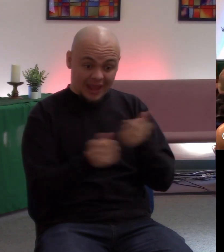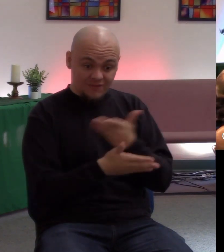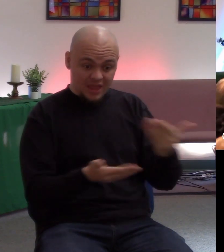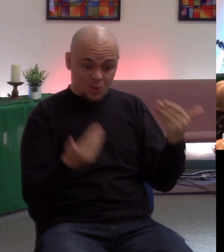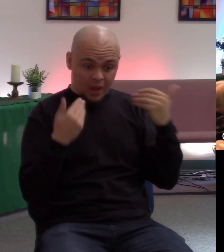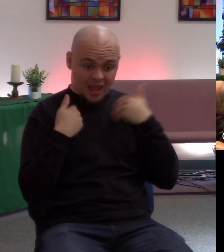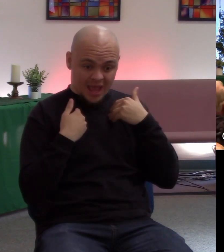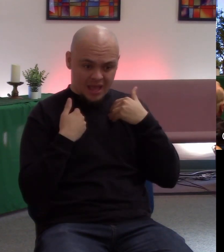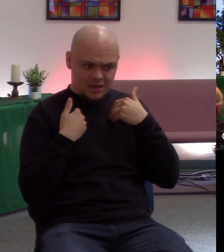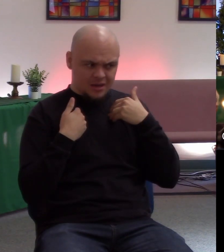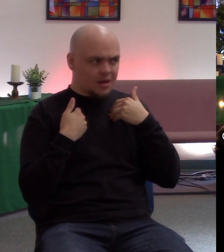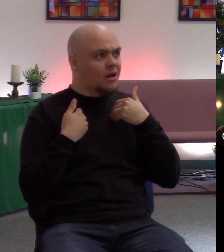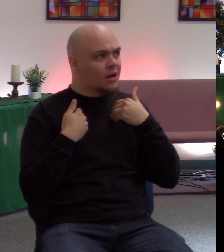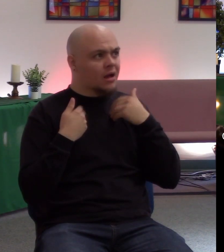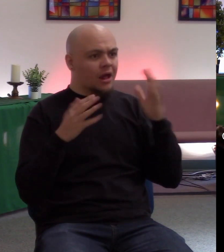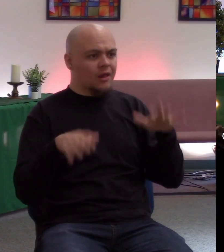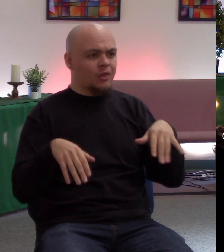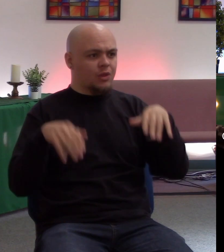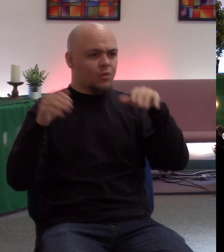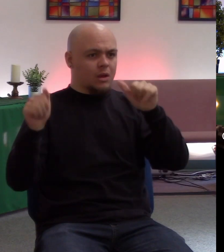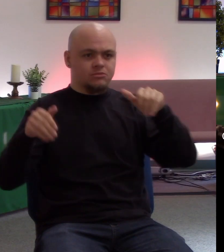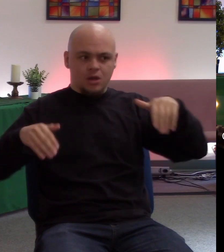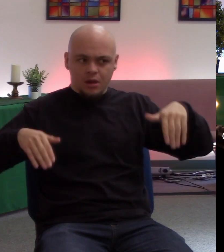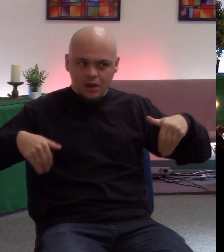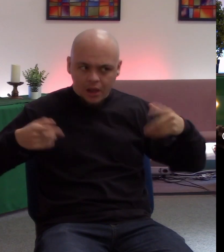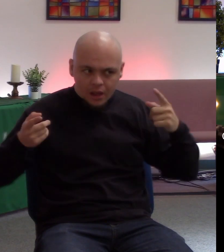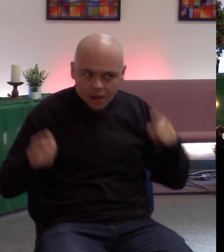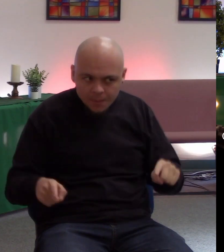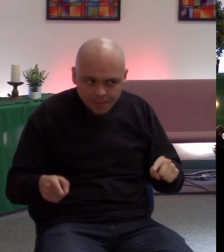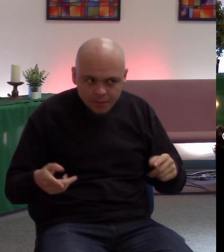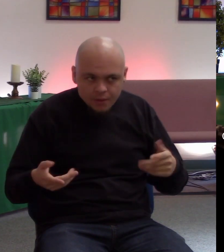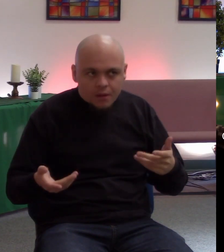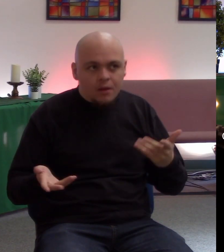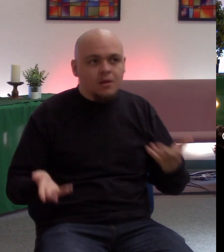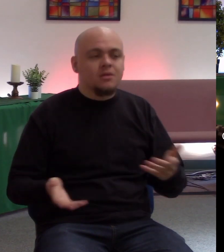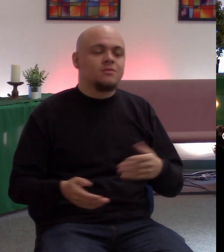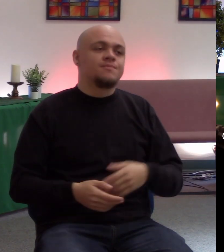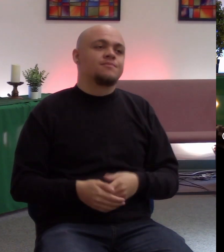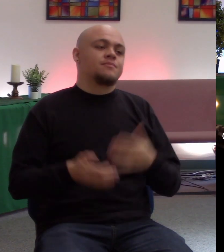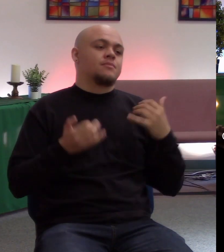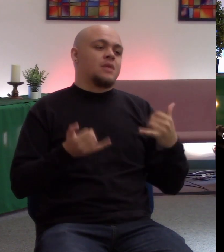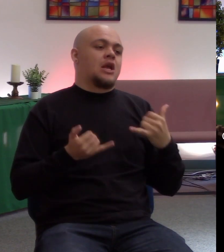we have believed this? We sold everything that we had, and yet we did it.